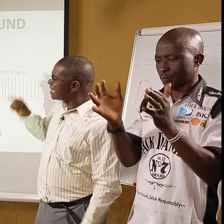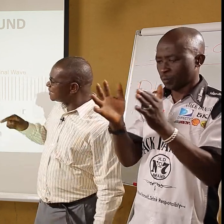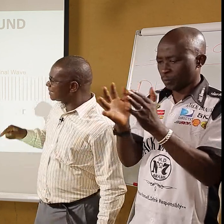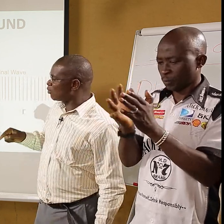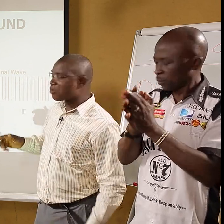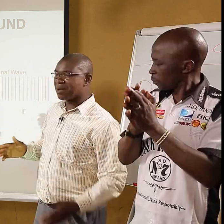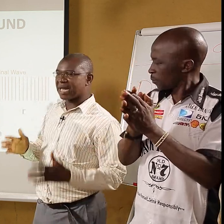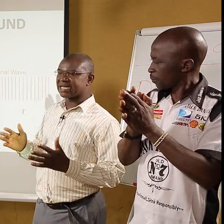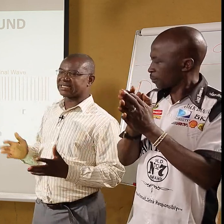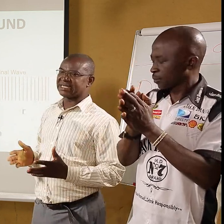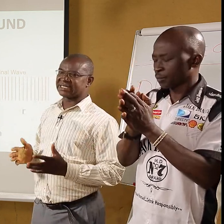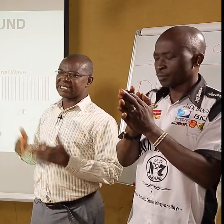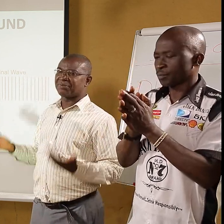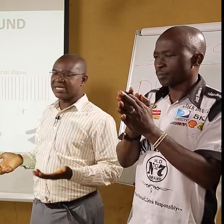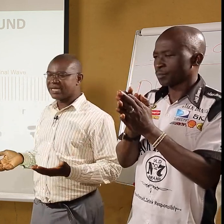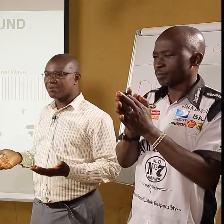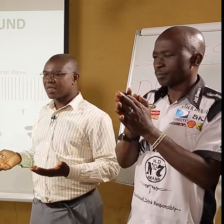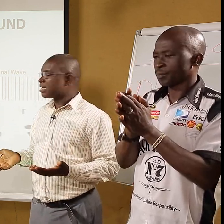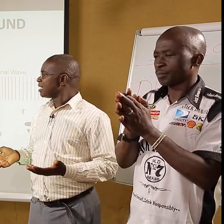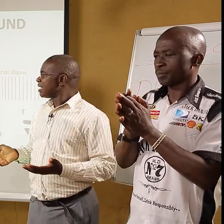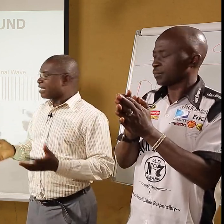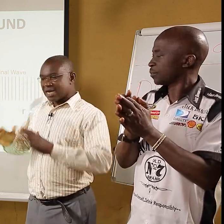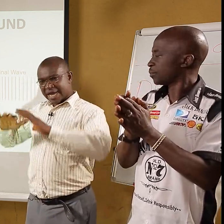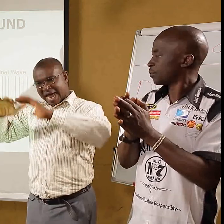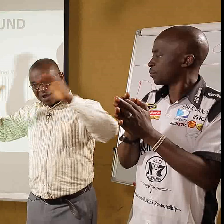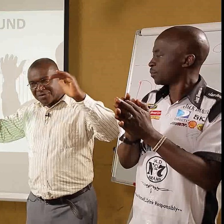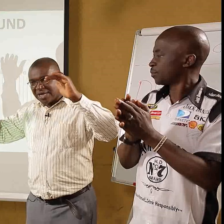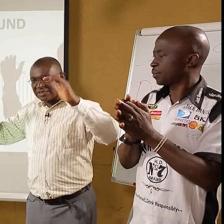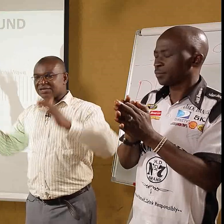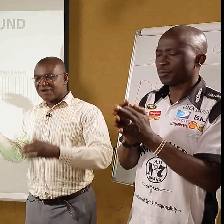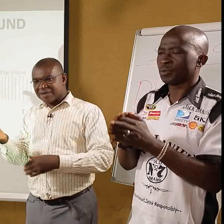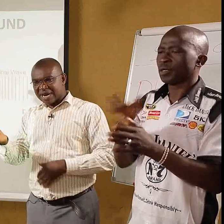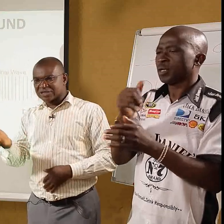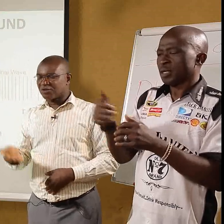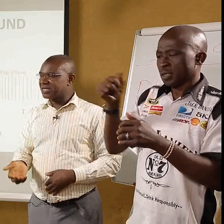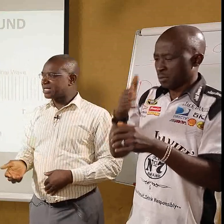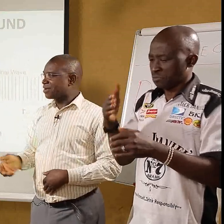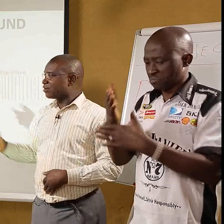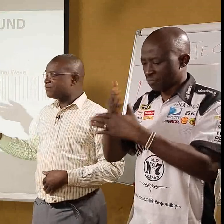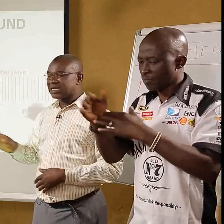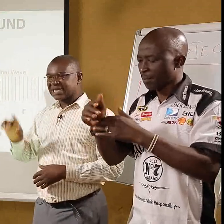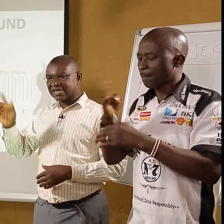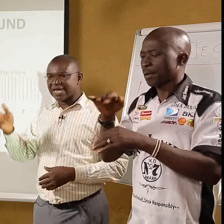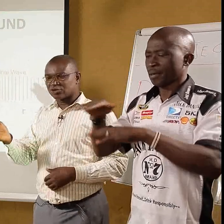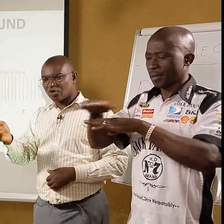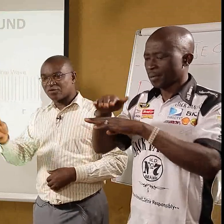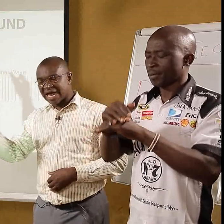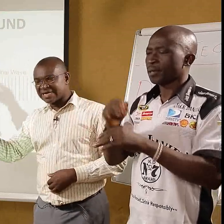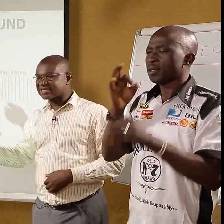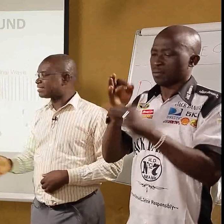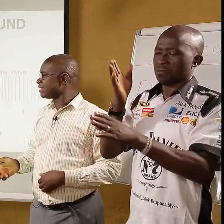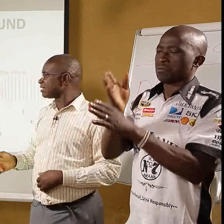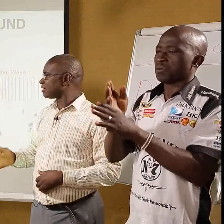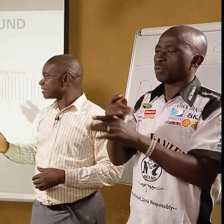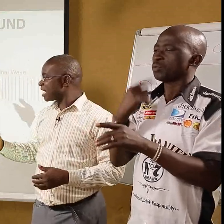The density, what we mean by density is simply anything divided by the surface area. If it is a line, you talk of